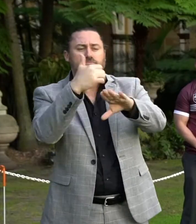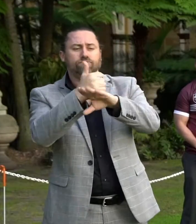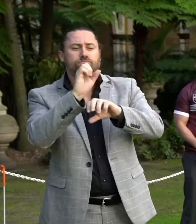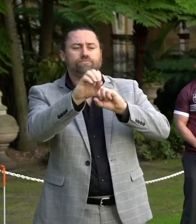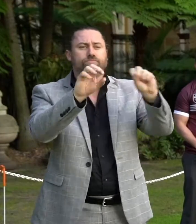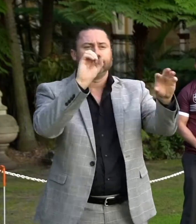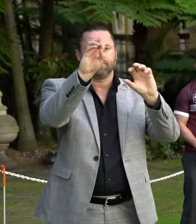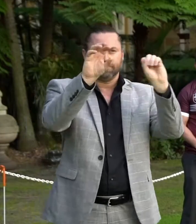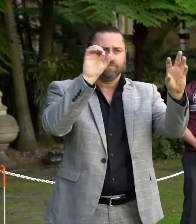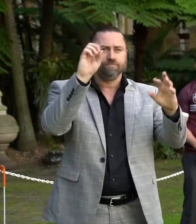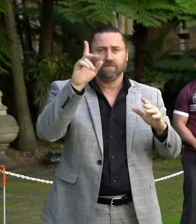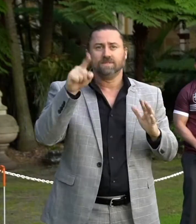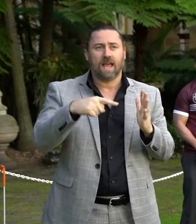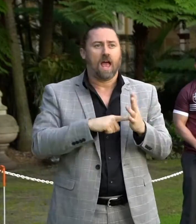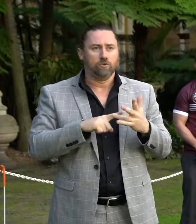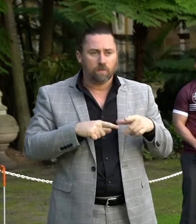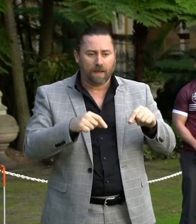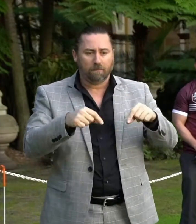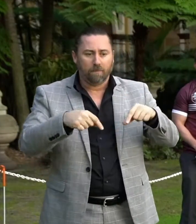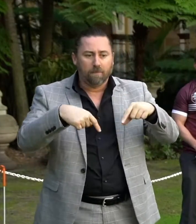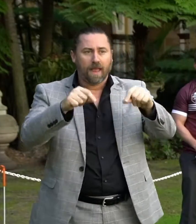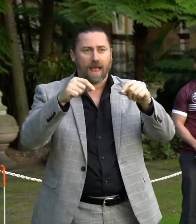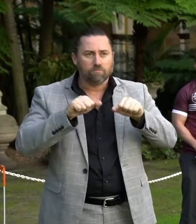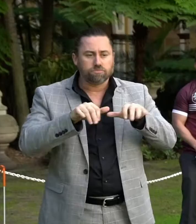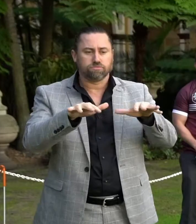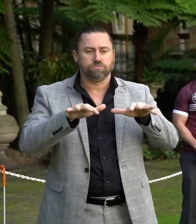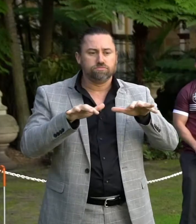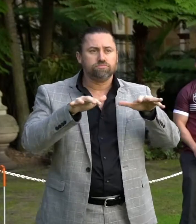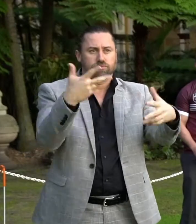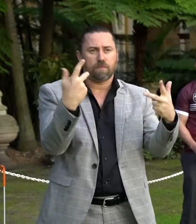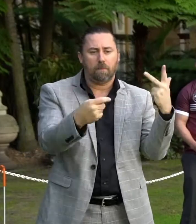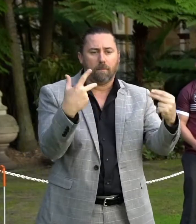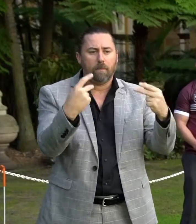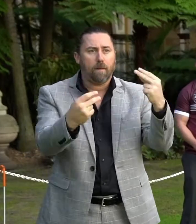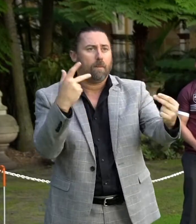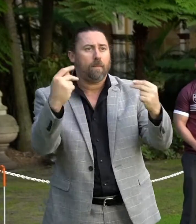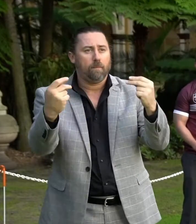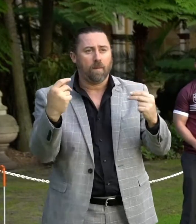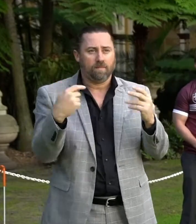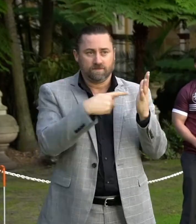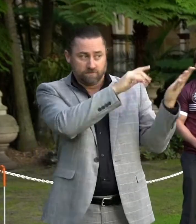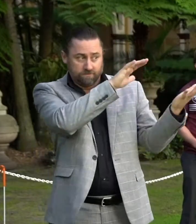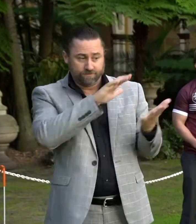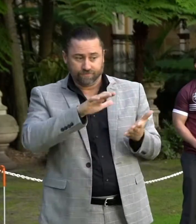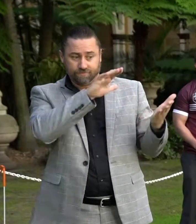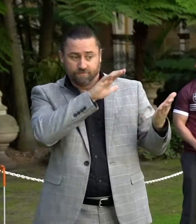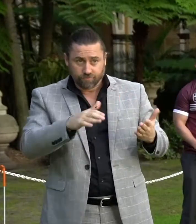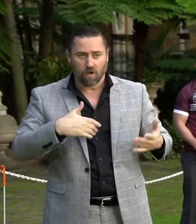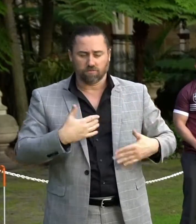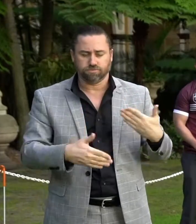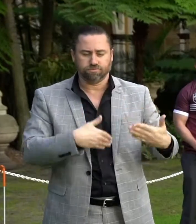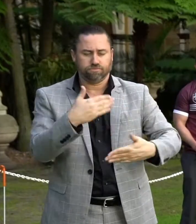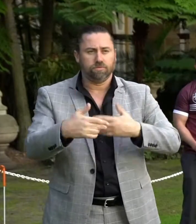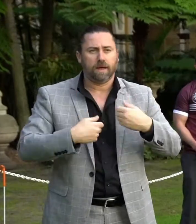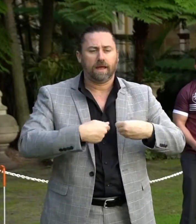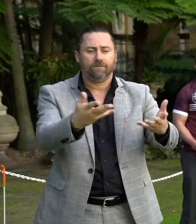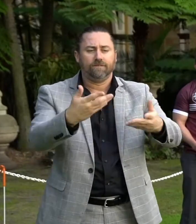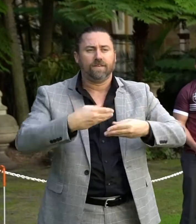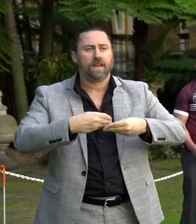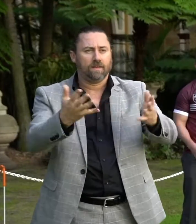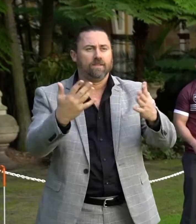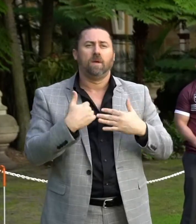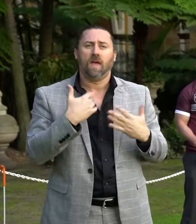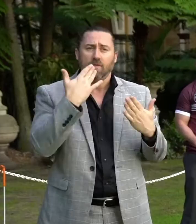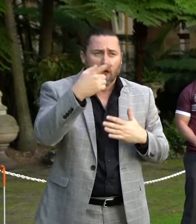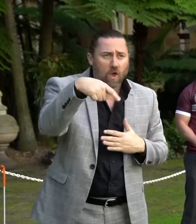the rollout will gather pace as more and more supply comes on hand, and I just want to thank everyone out there for doing the